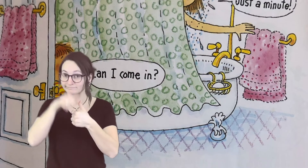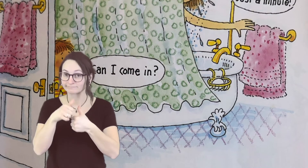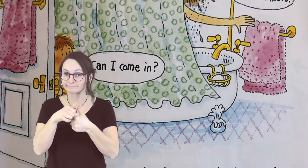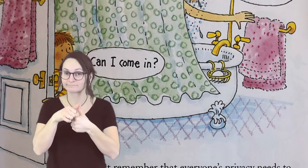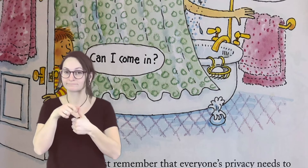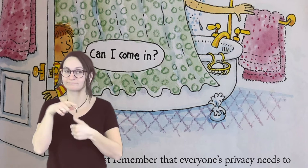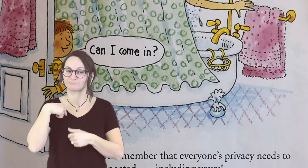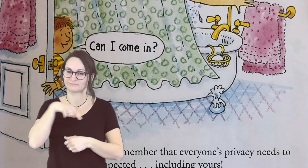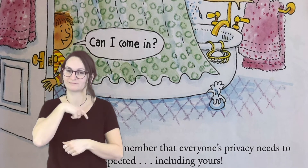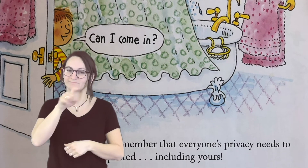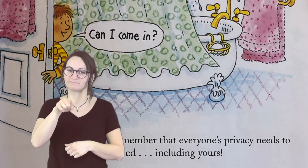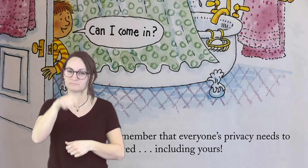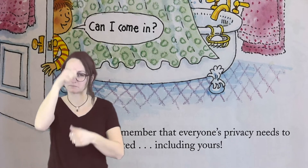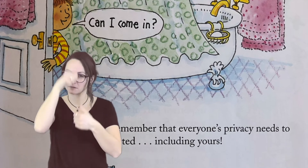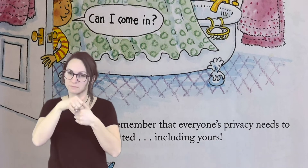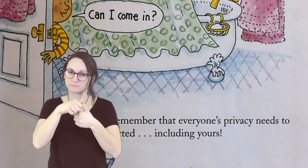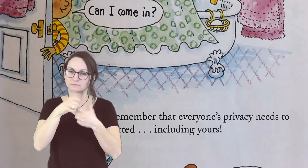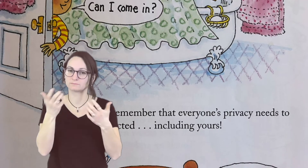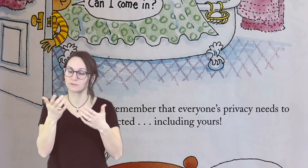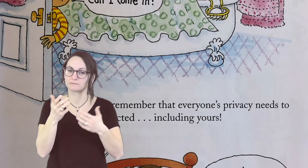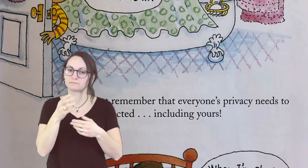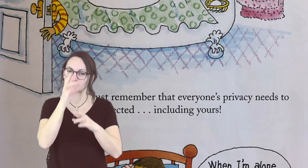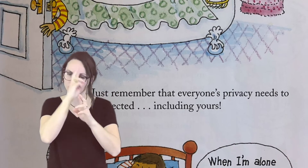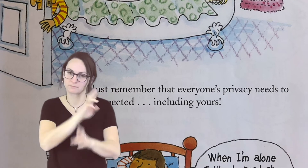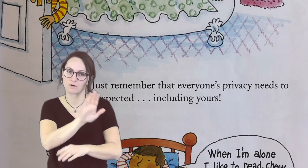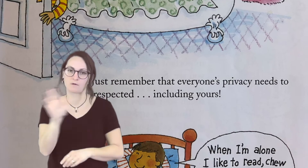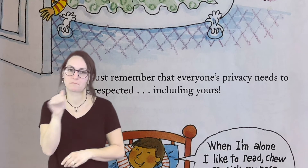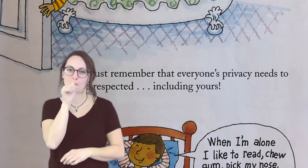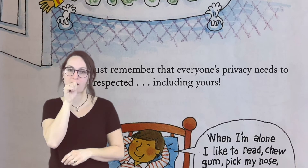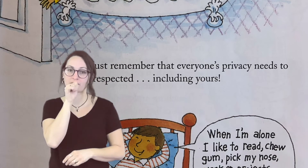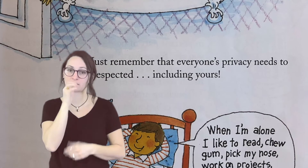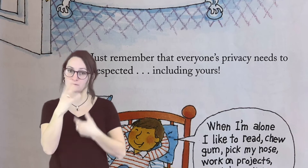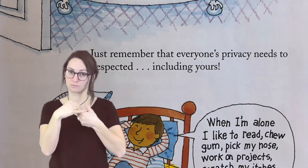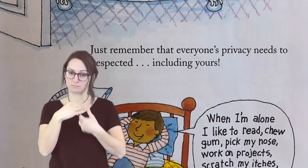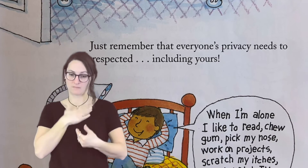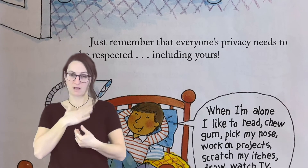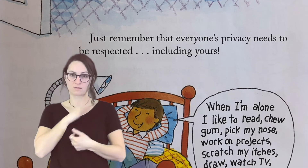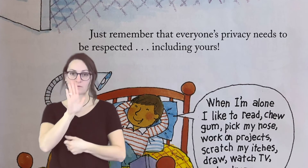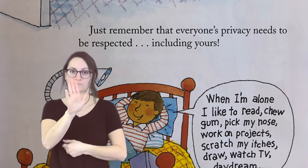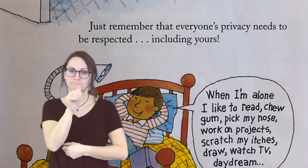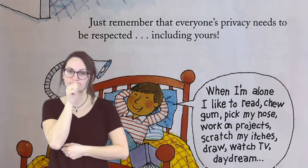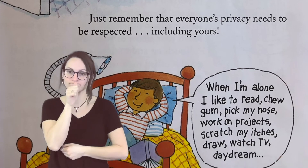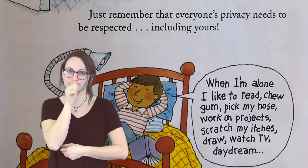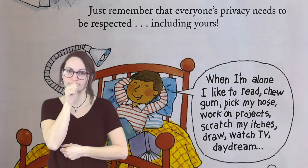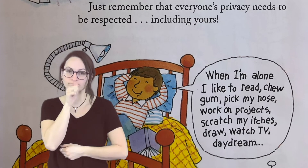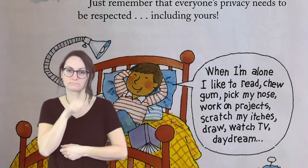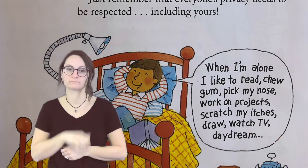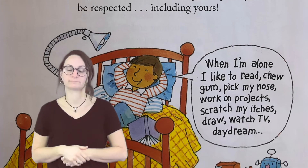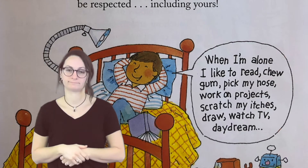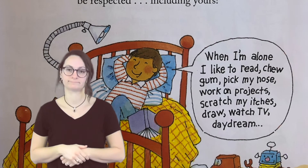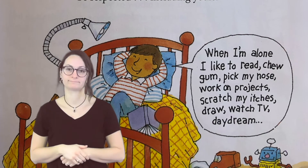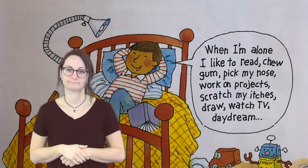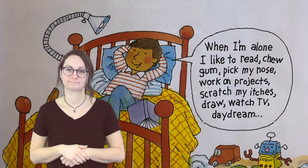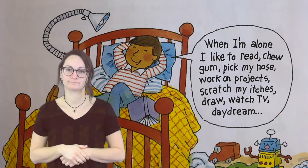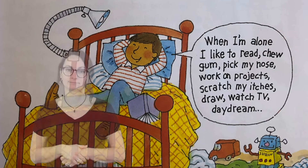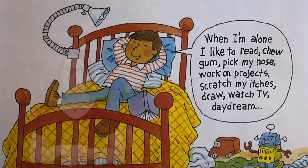Just remember that everyone's privacy needs to be respected, including yours.